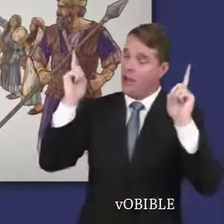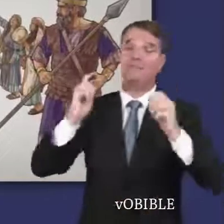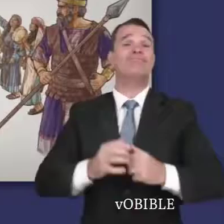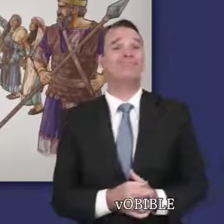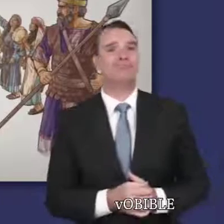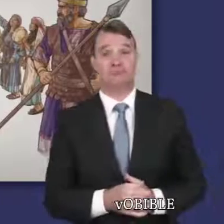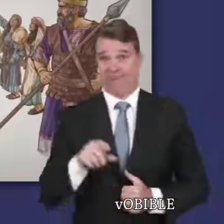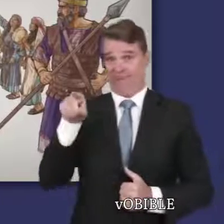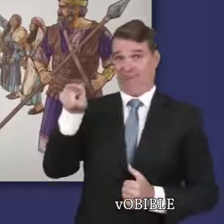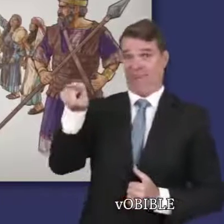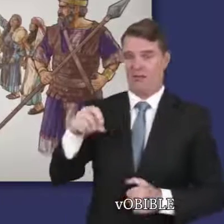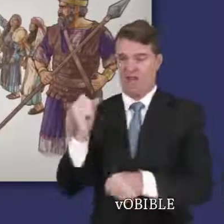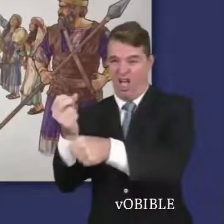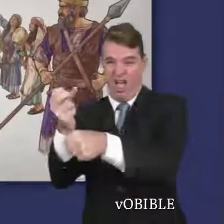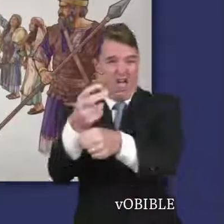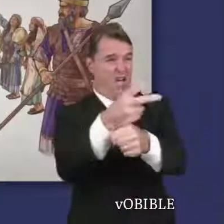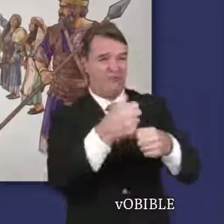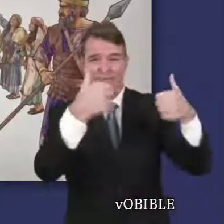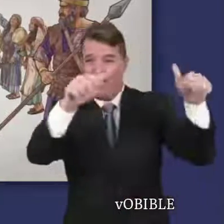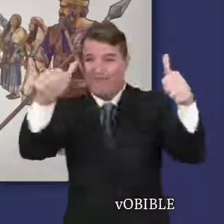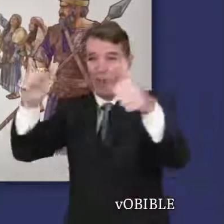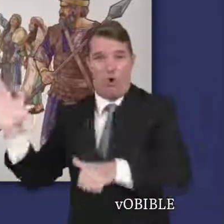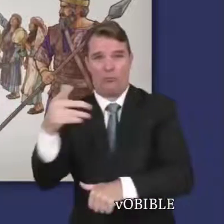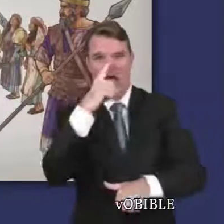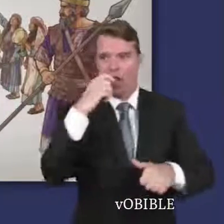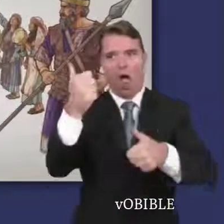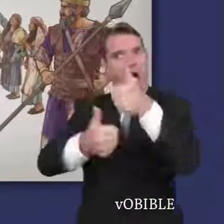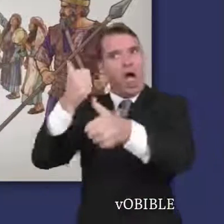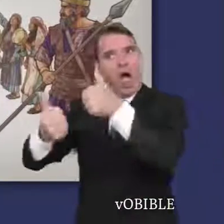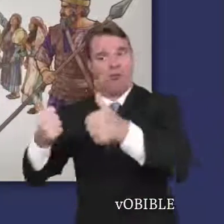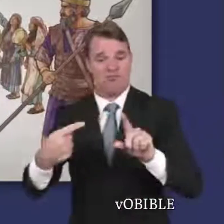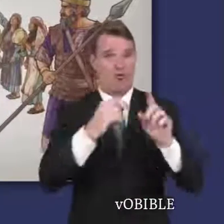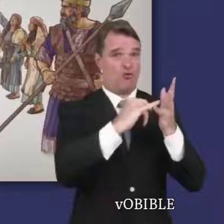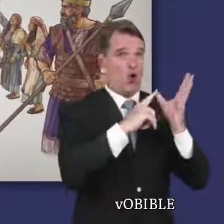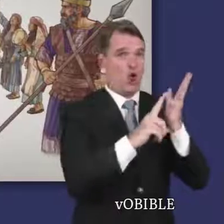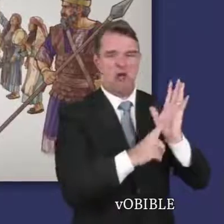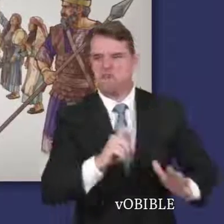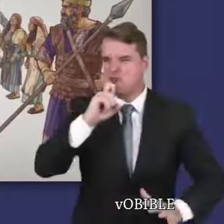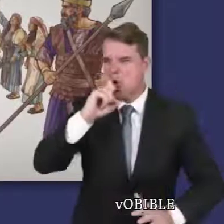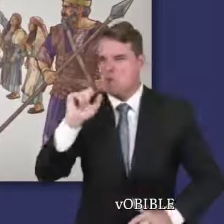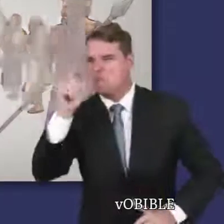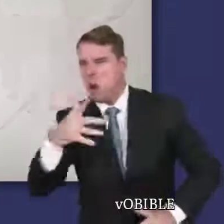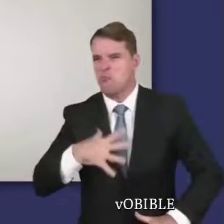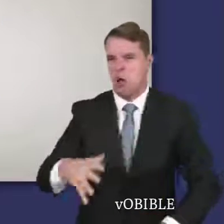successful that he receives more praise than Saul, who becomes filled with murderous envy.